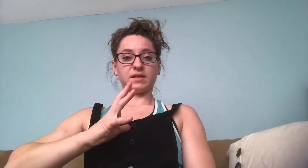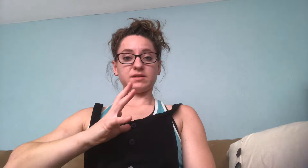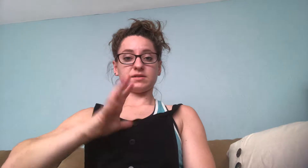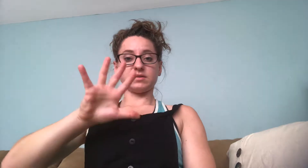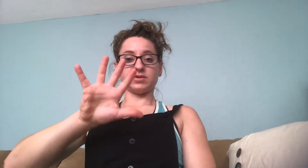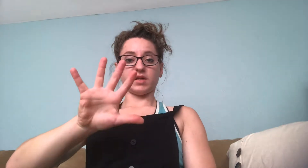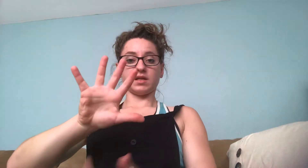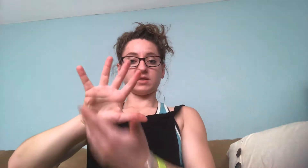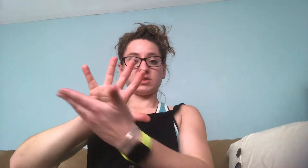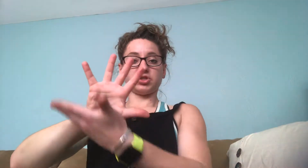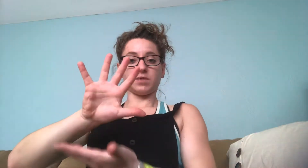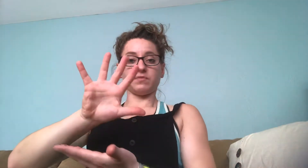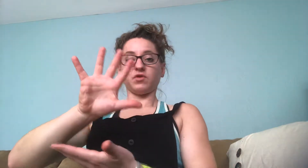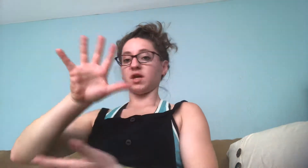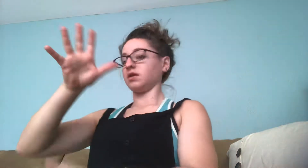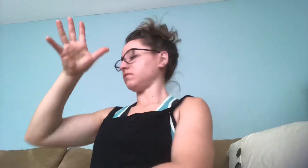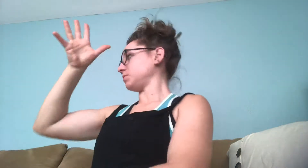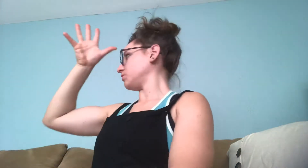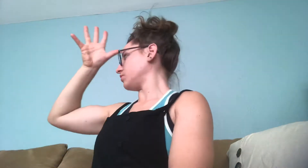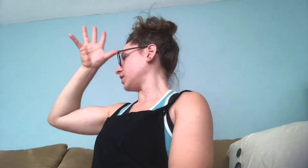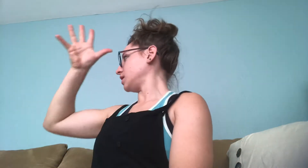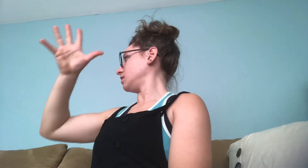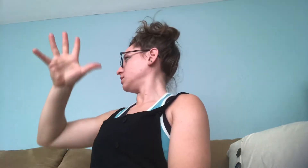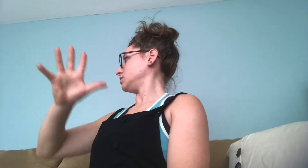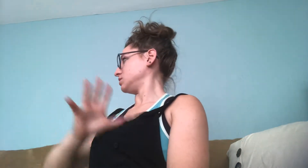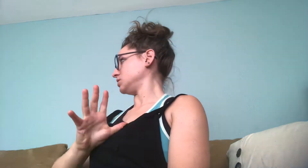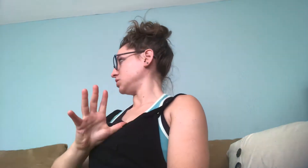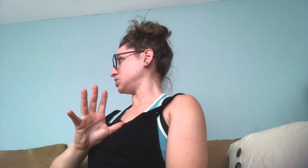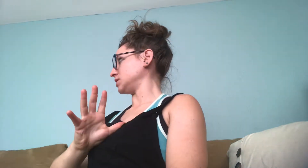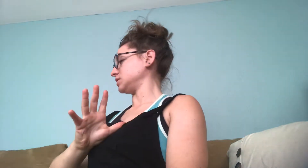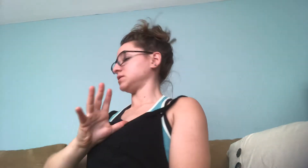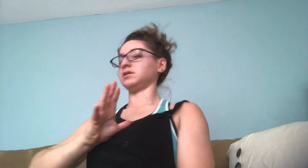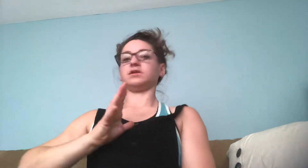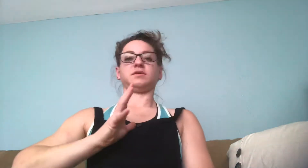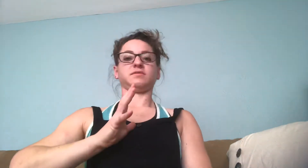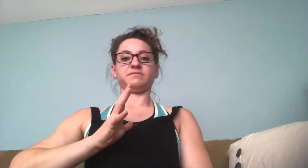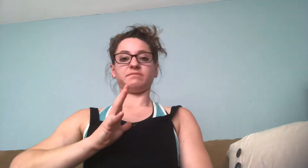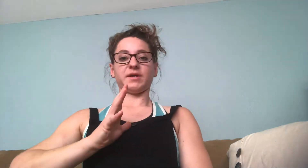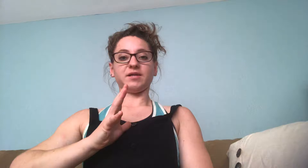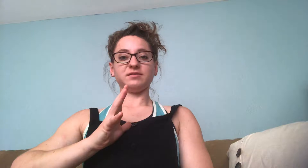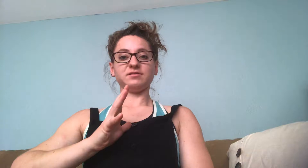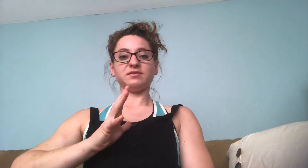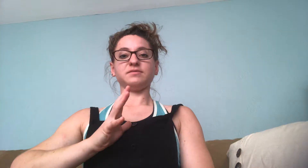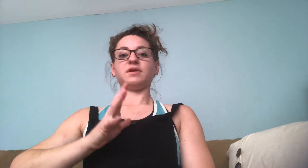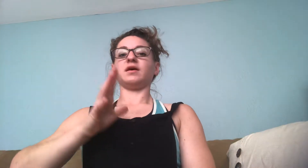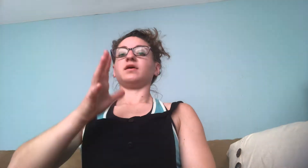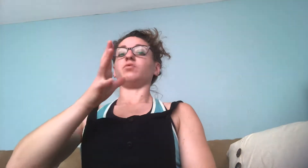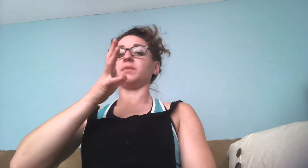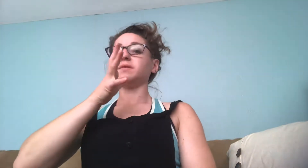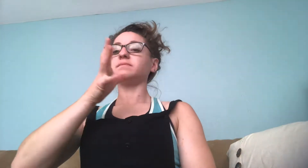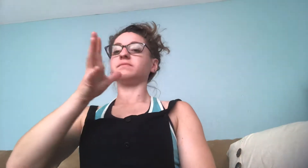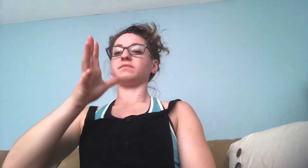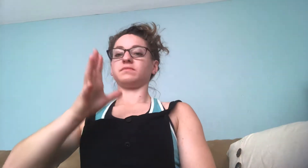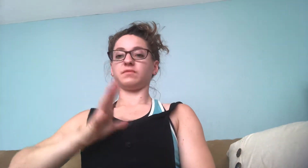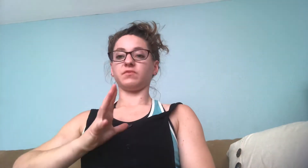this. So your hand, this is the shape of your hand from your forehead to your chest. Man. Woman, from